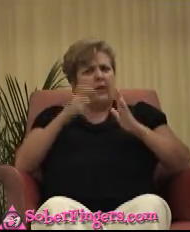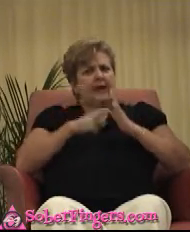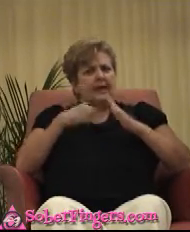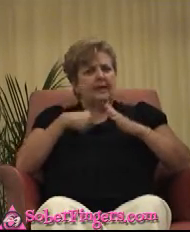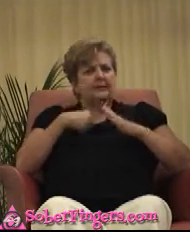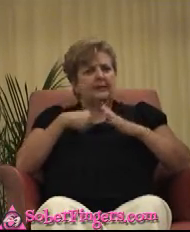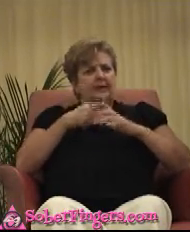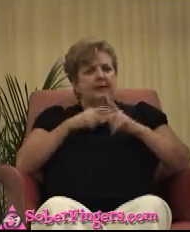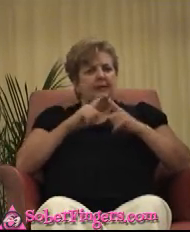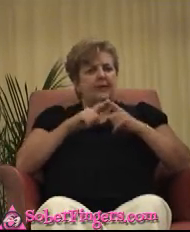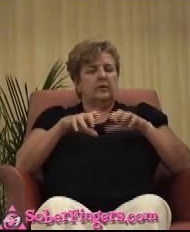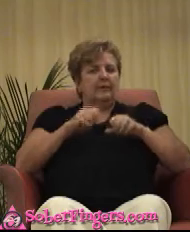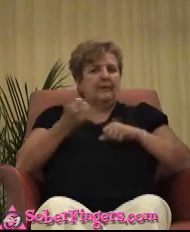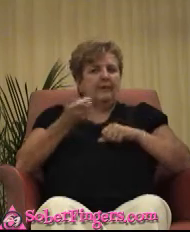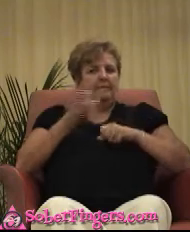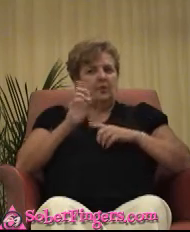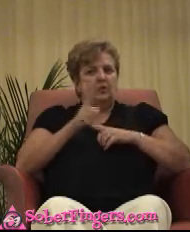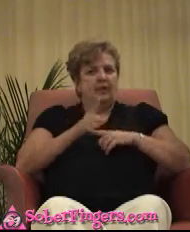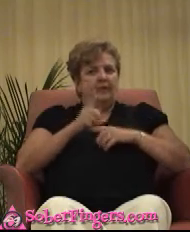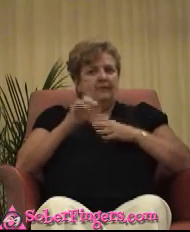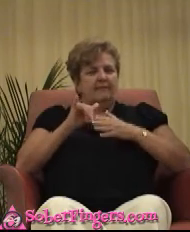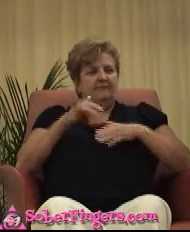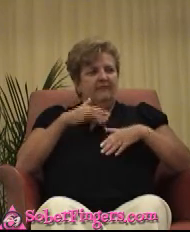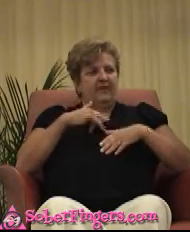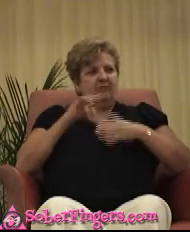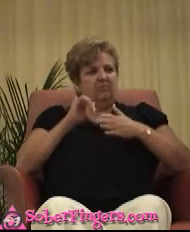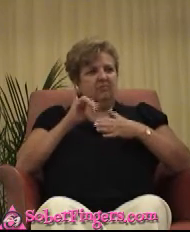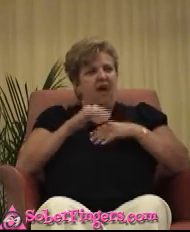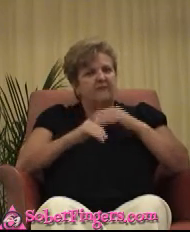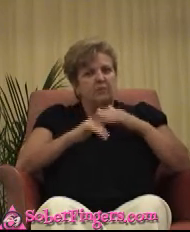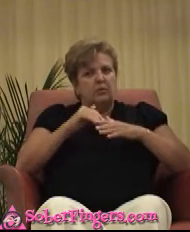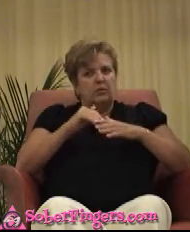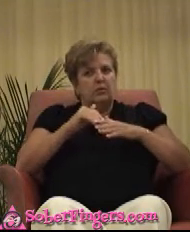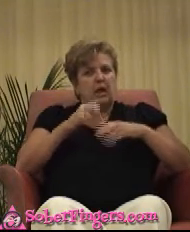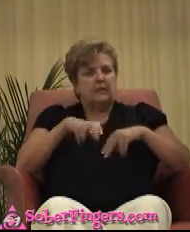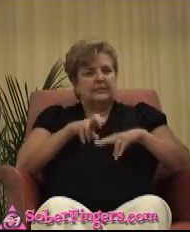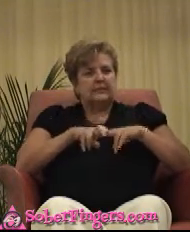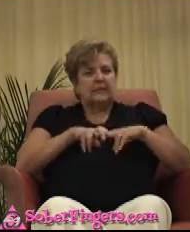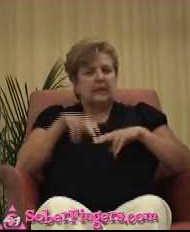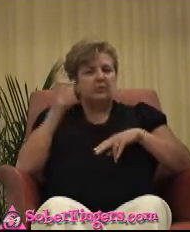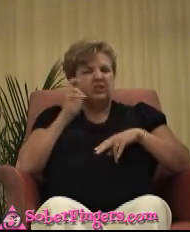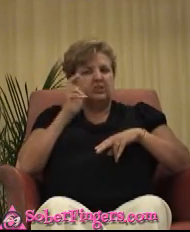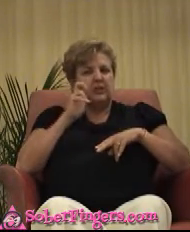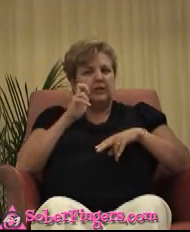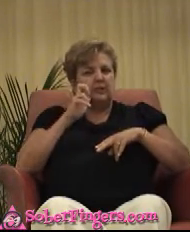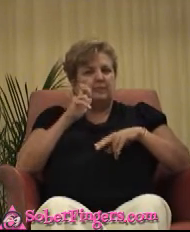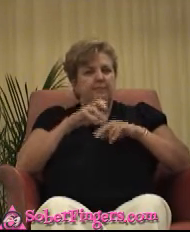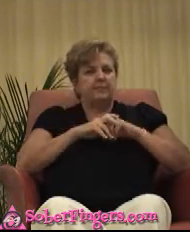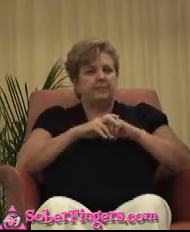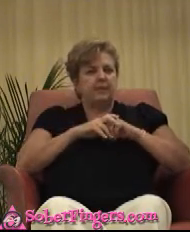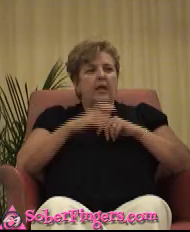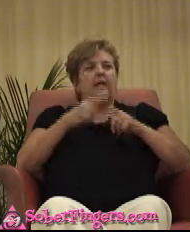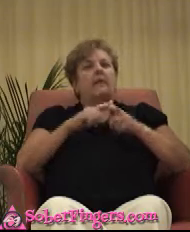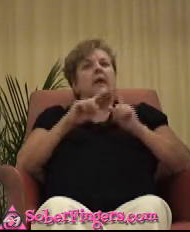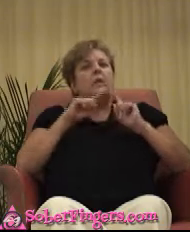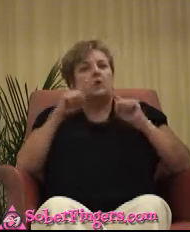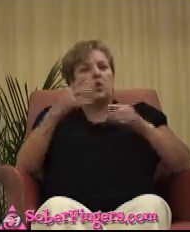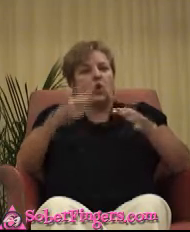settle and know that I'm in a safe place. I never shared, I just sat and listened to you. And the next day I would get through that courtroom experience, which was just